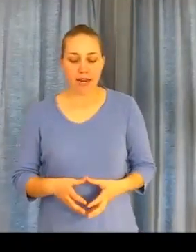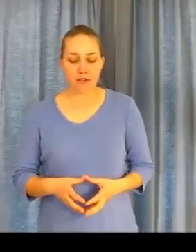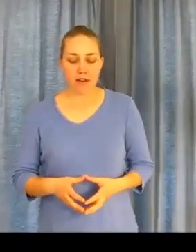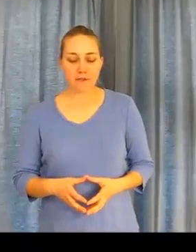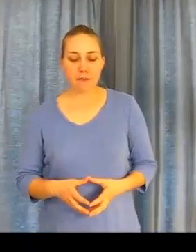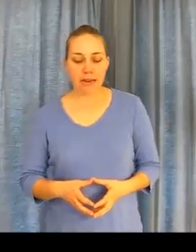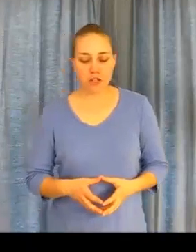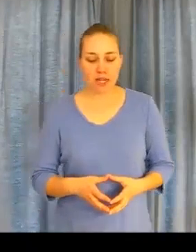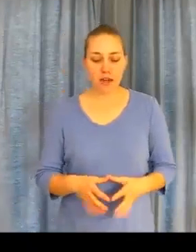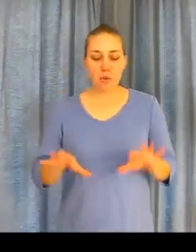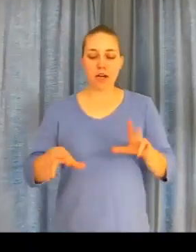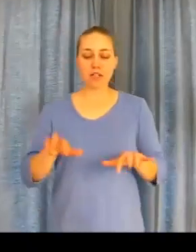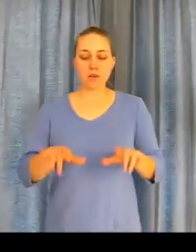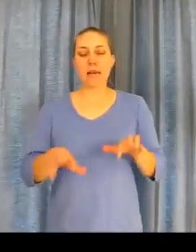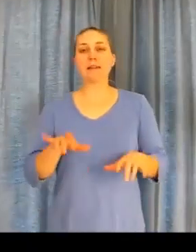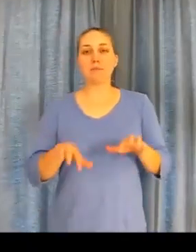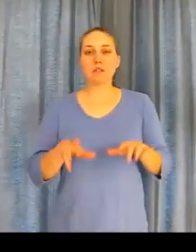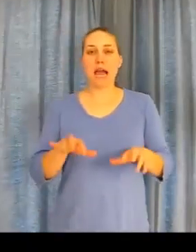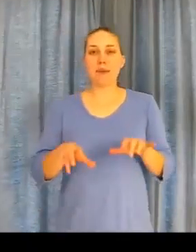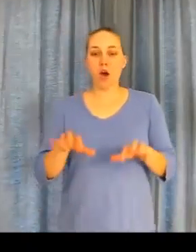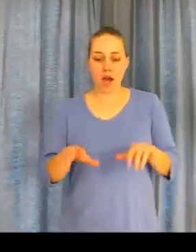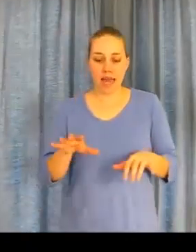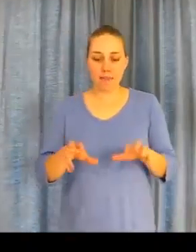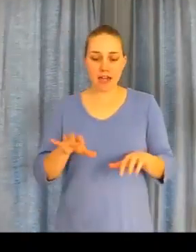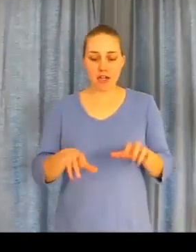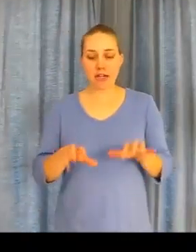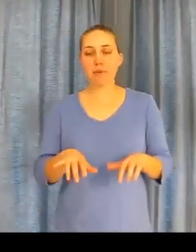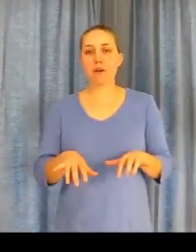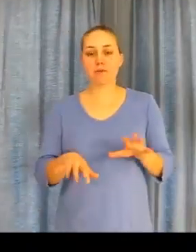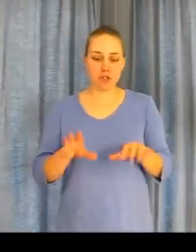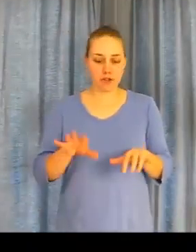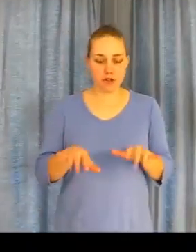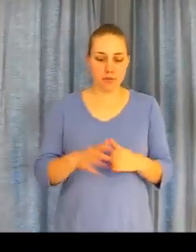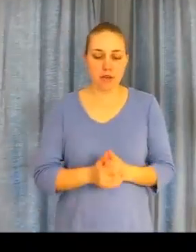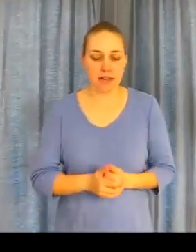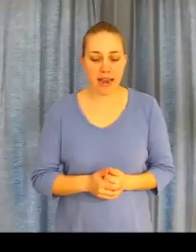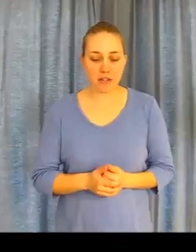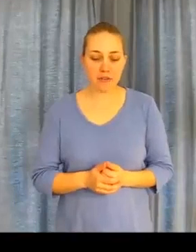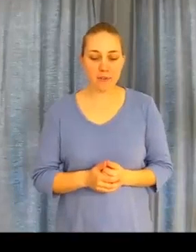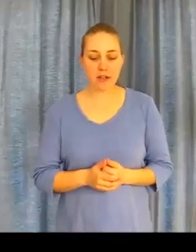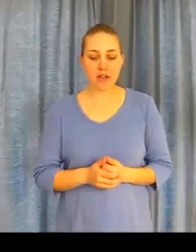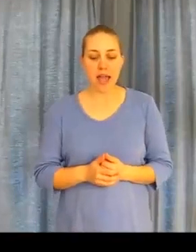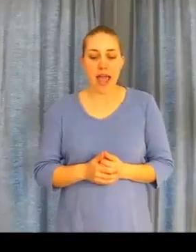of Information, we're going to do like we're typing on an imaginary computer. So that's Age of Information. And